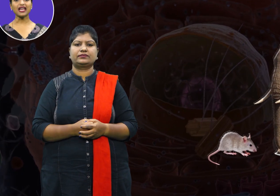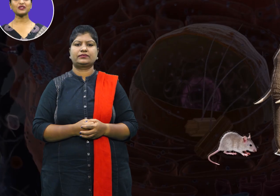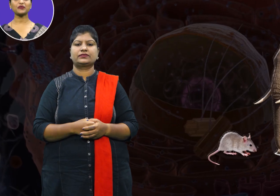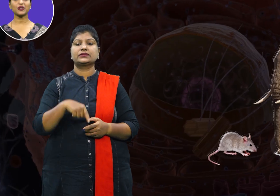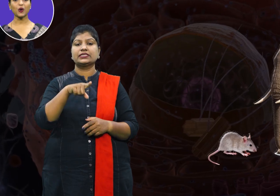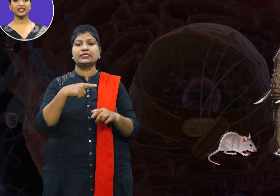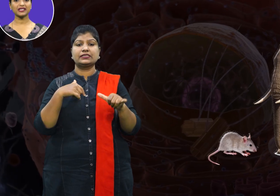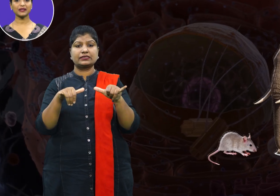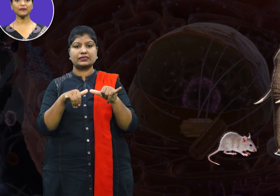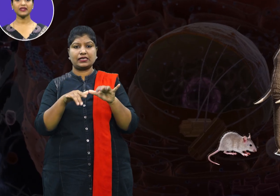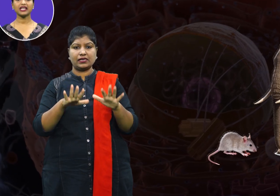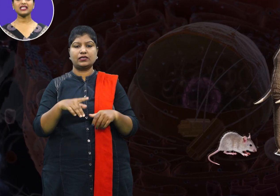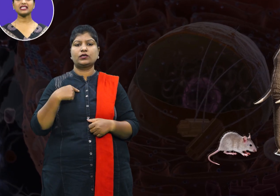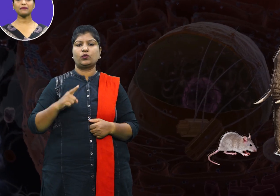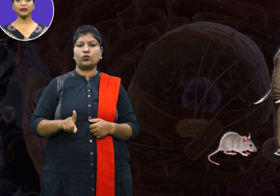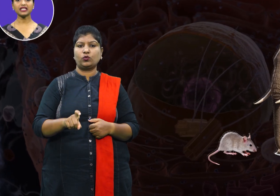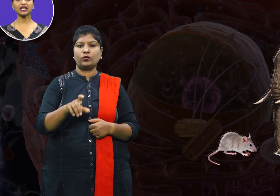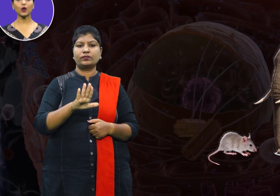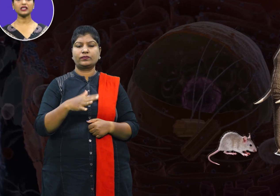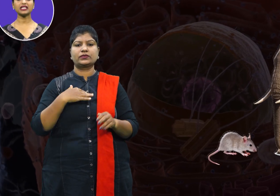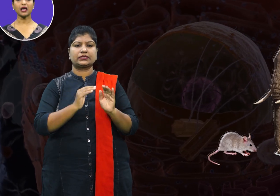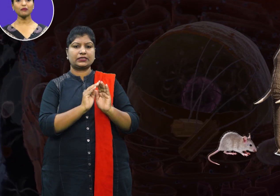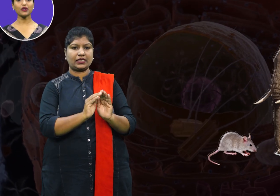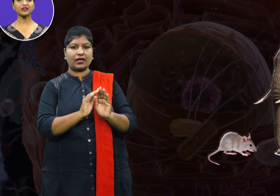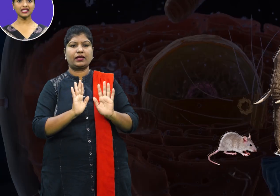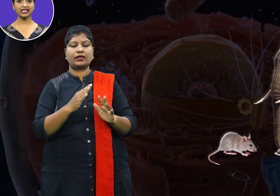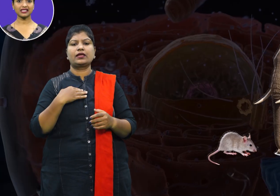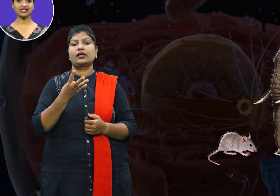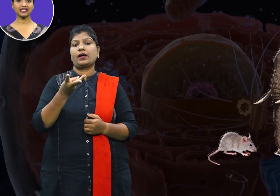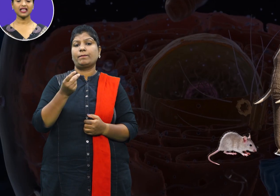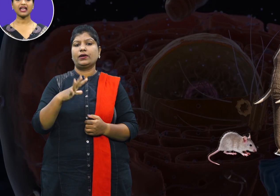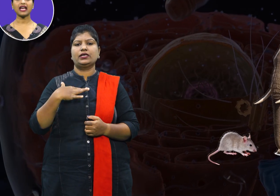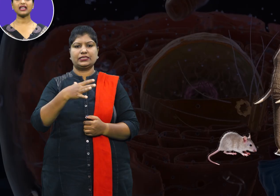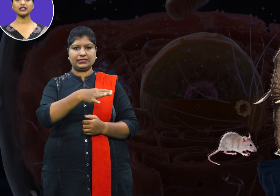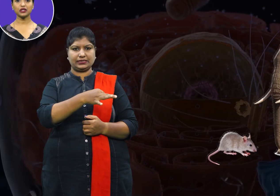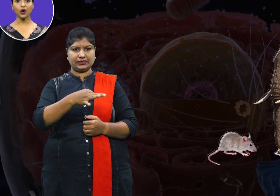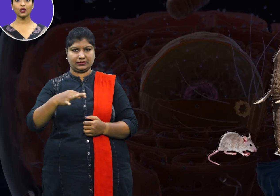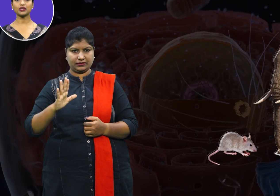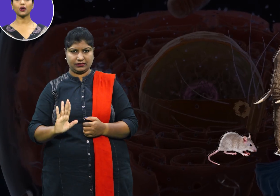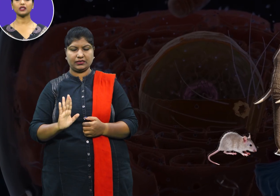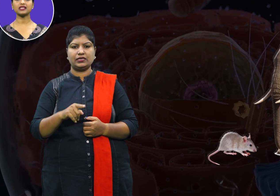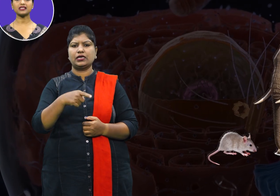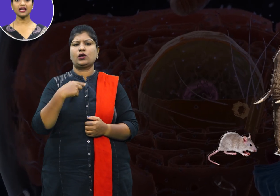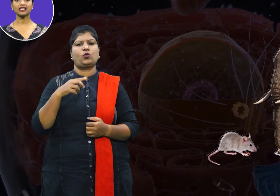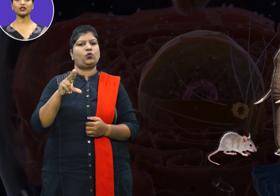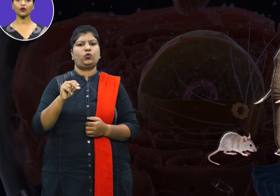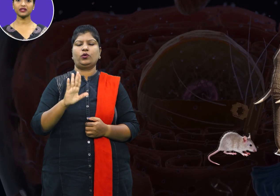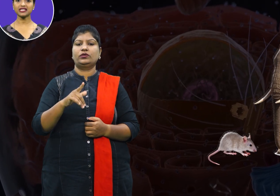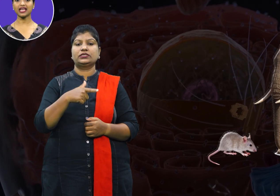The size of the organism is depending on the number of cells and not on the